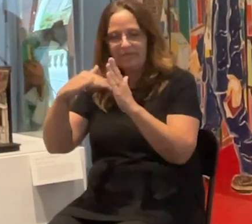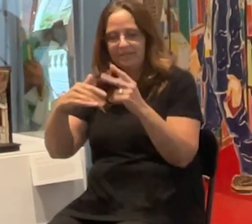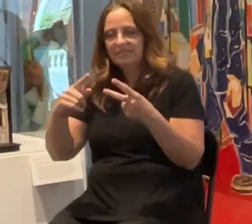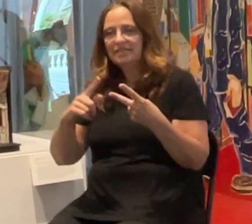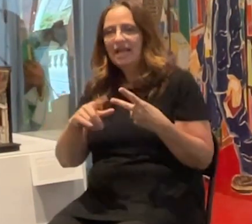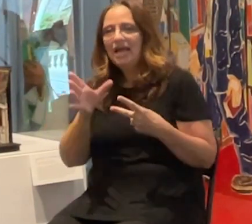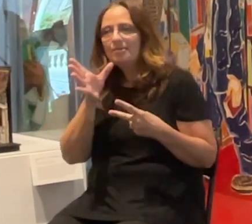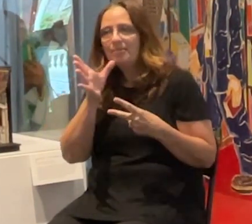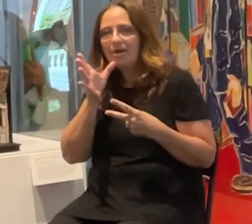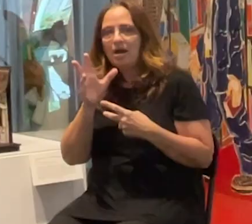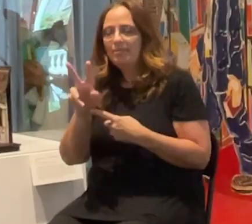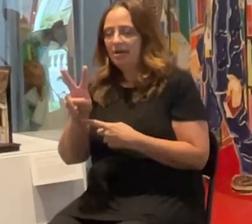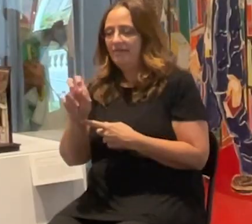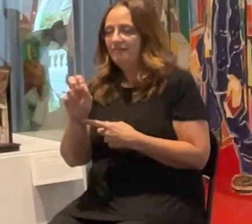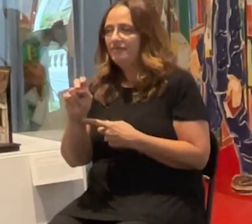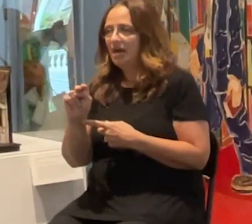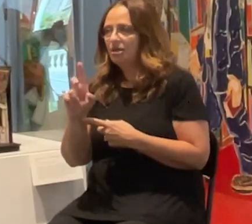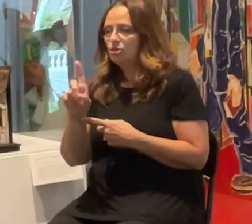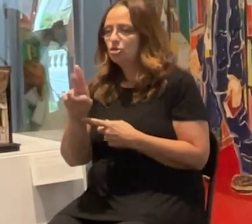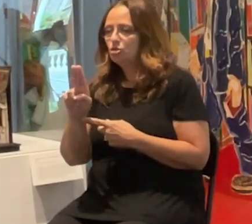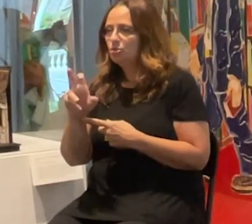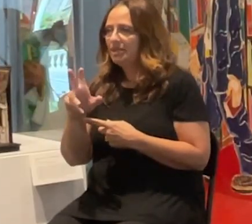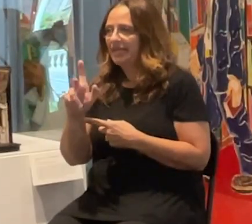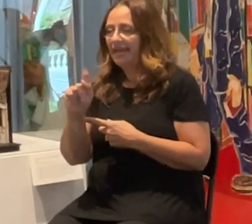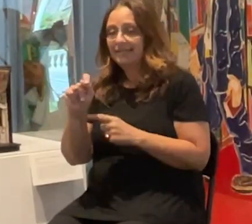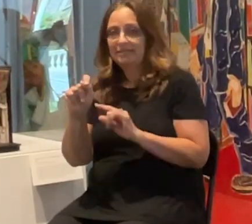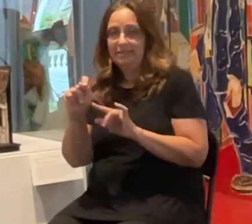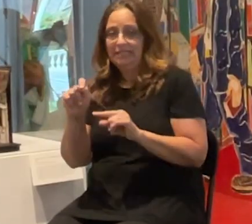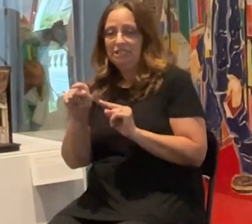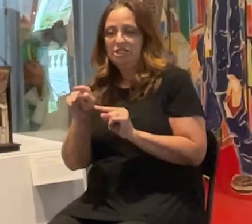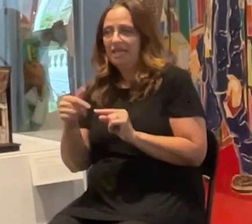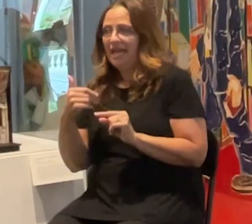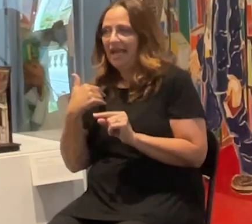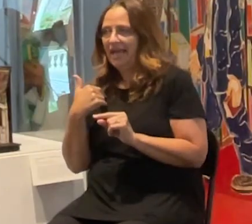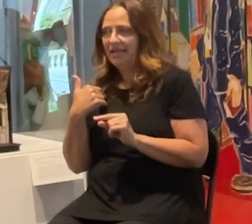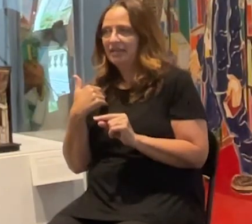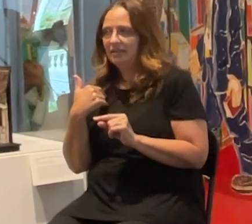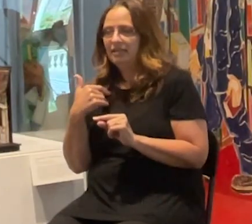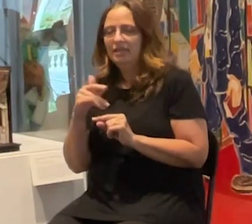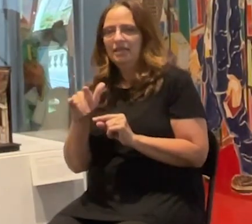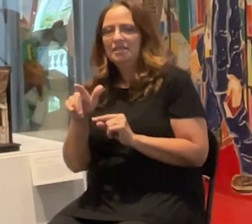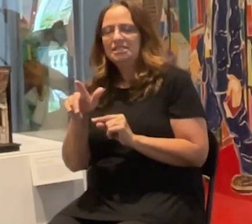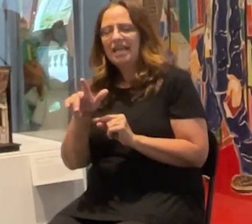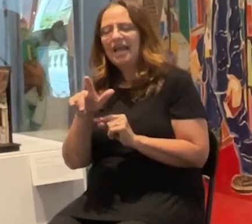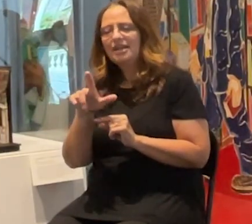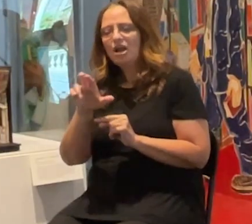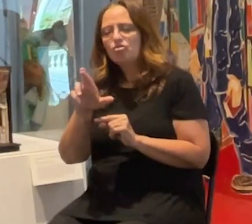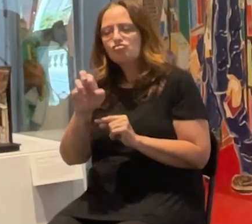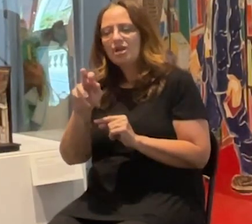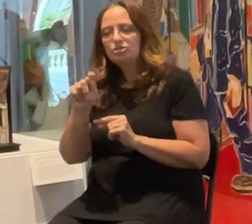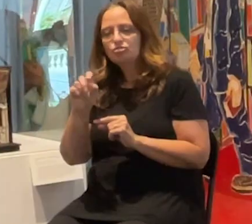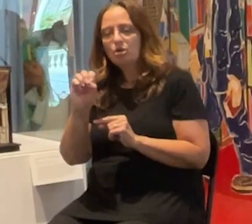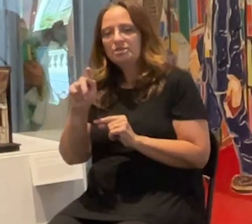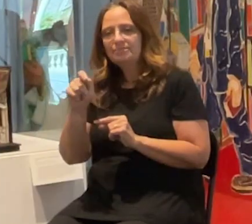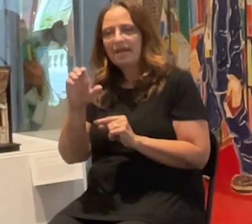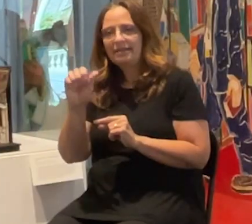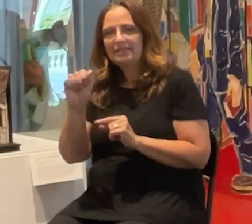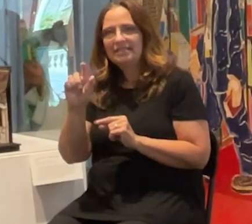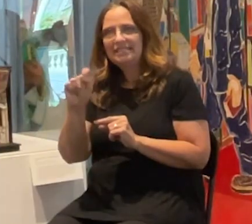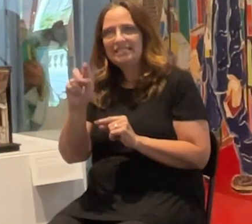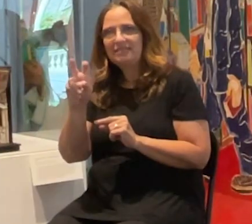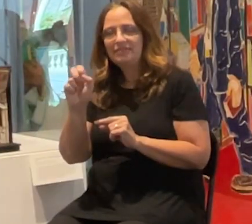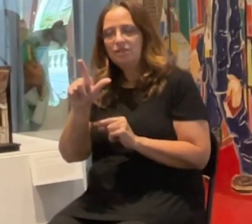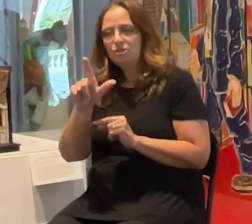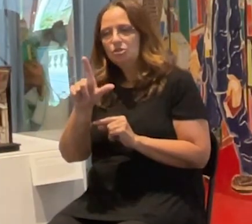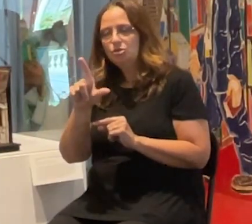Yvonne Jaquette, who had a retrospective here at the Hudson River Museum 25 years ago, something like that. Yeah, sometime